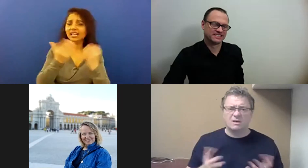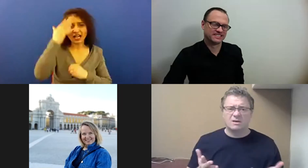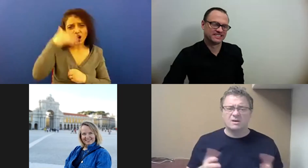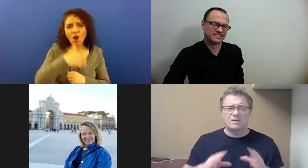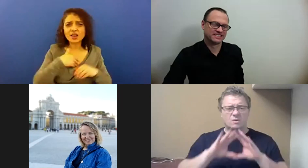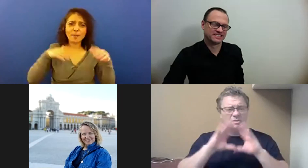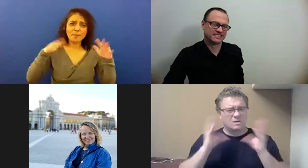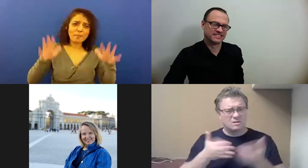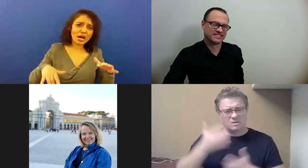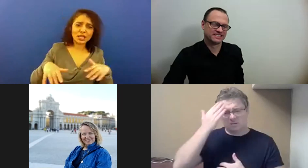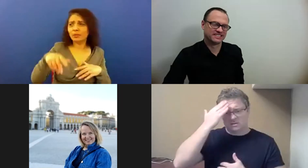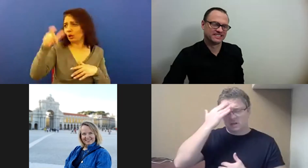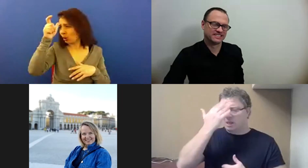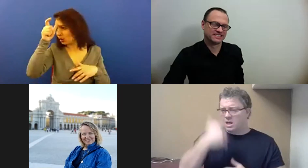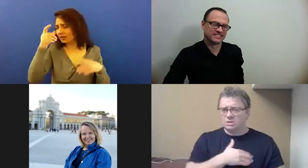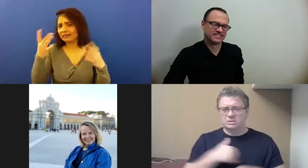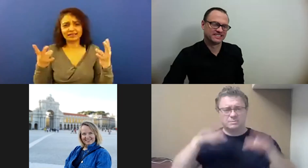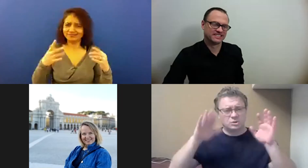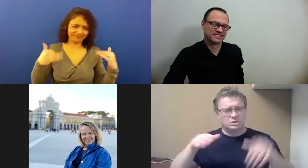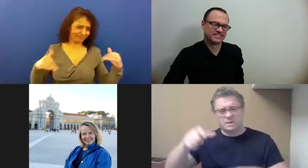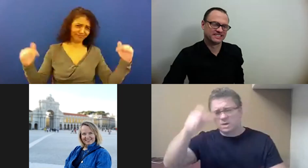So the audience was really